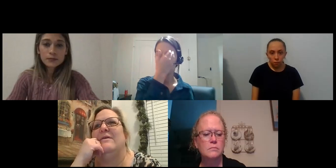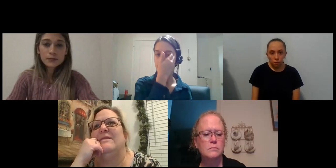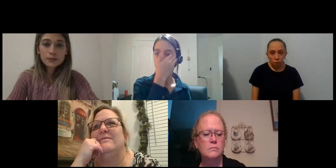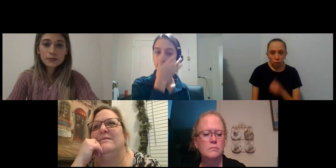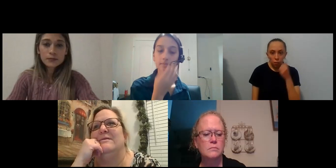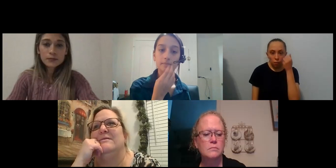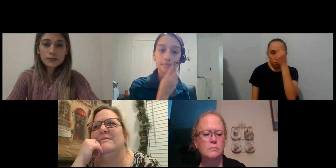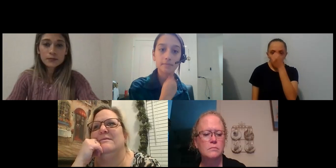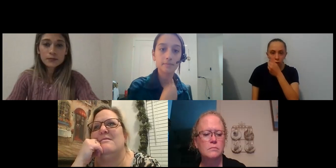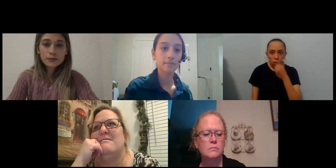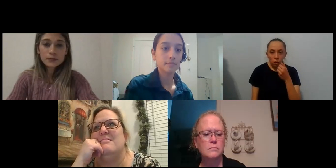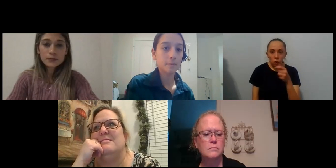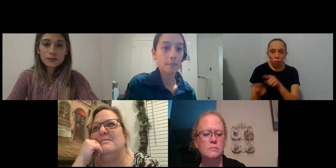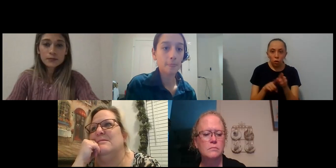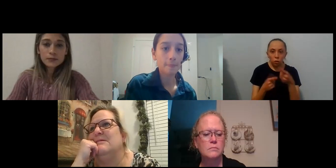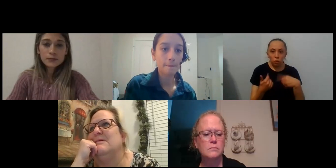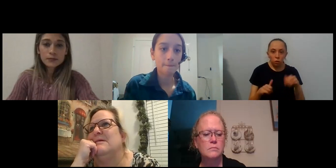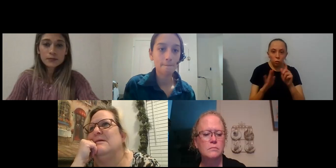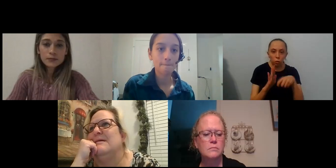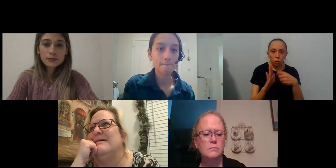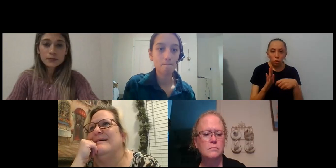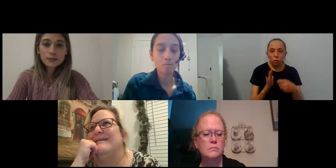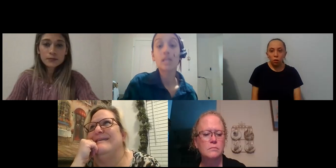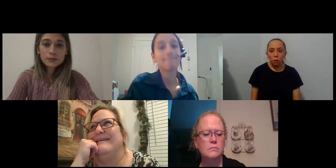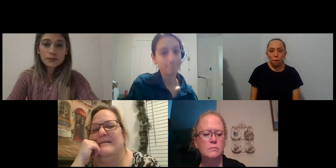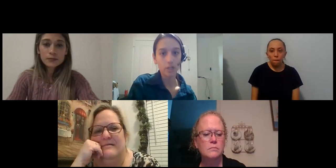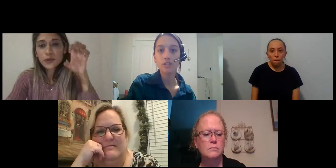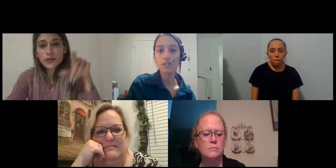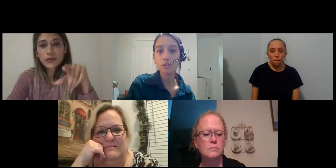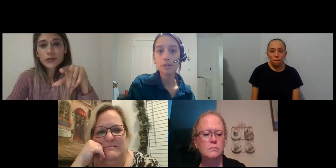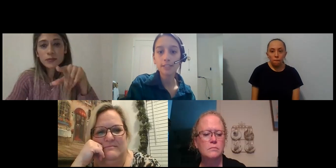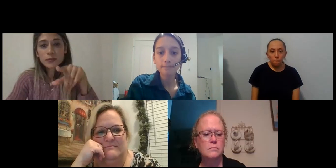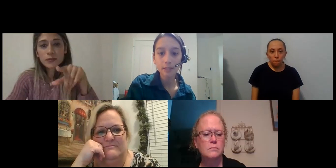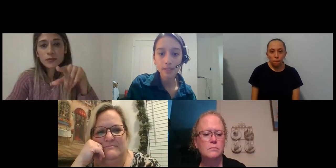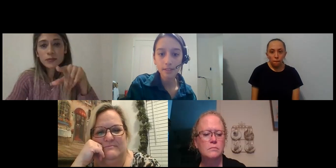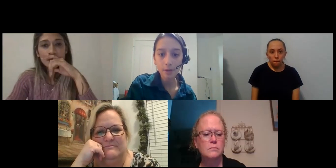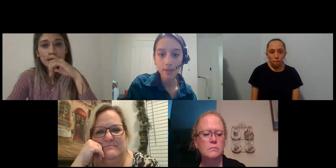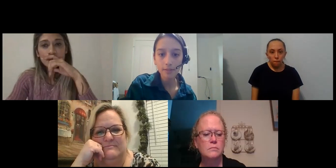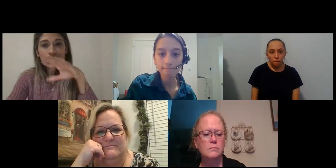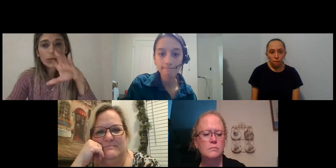I forgot they were in there. We're also still recording. We are still recording. Let me stop that.